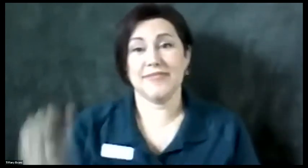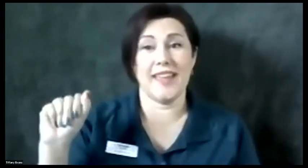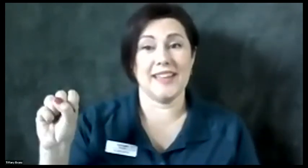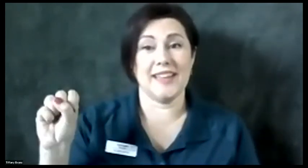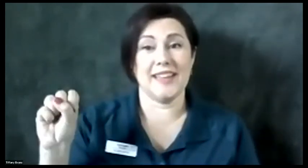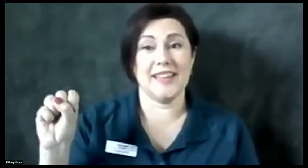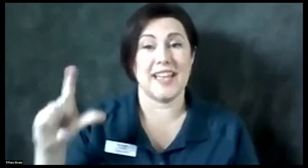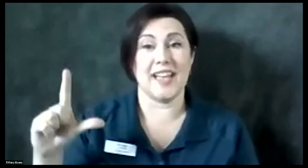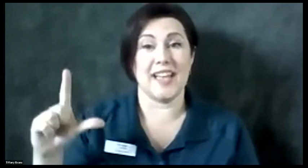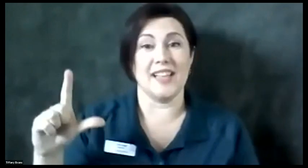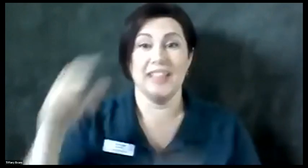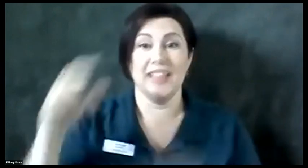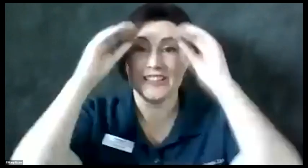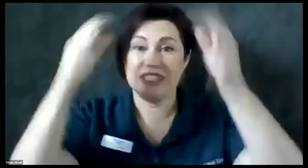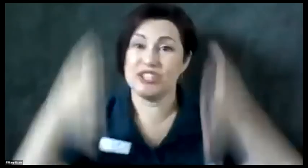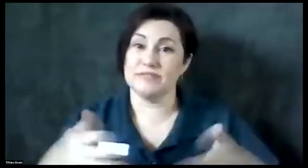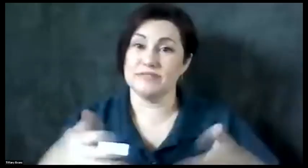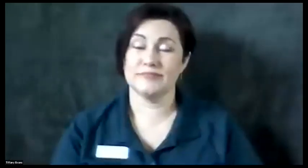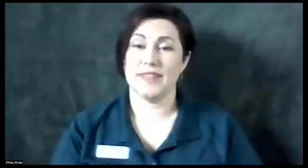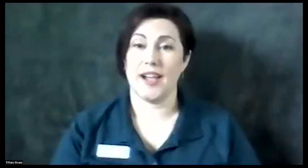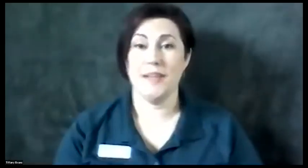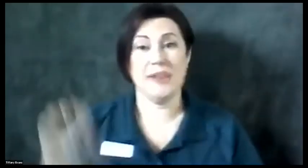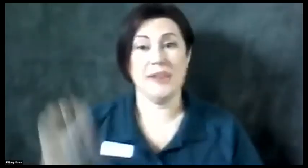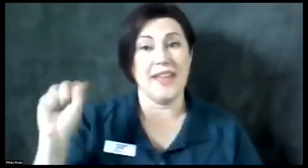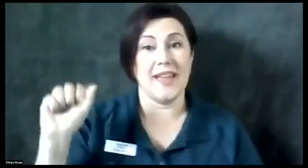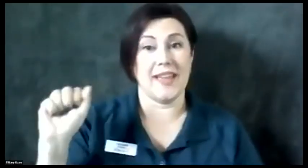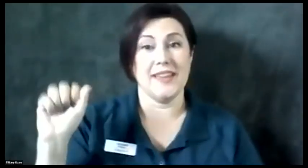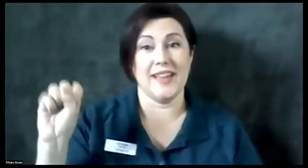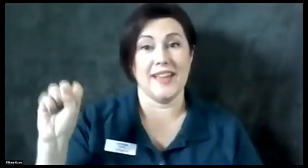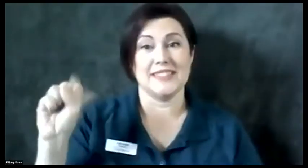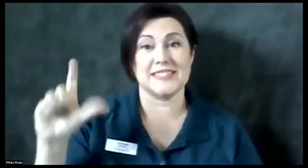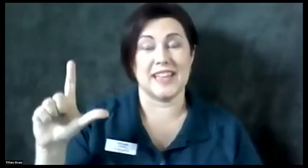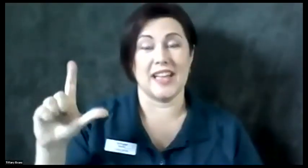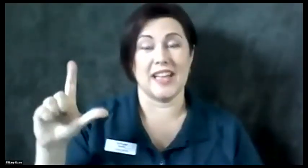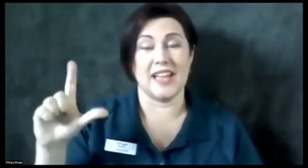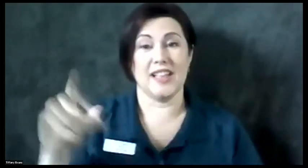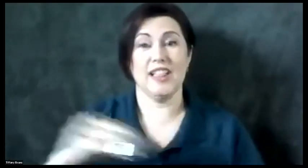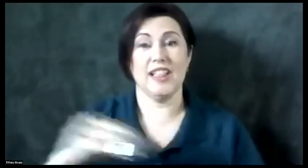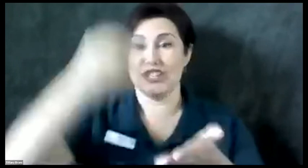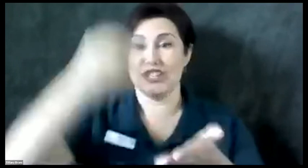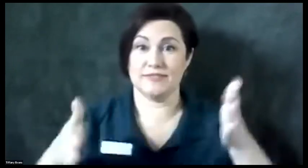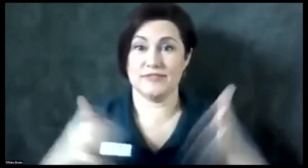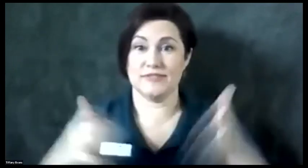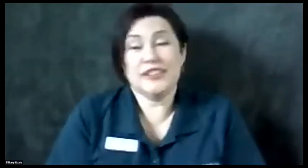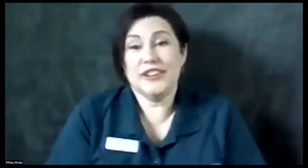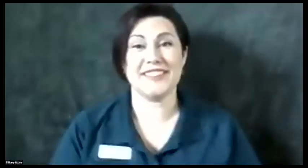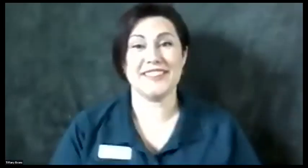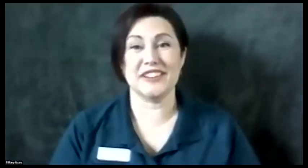an ASL teacher. I'm an ASL student. So still learning and sharing the